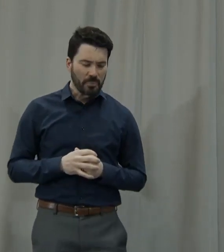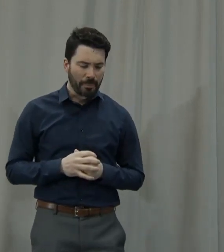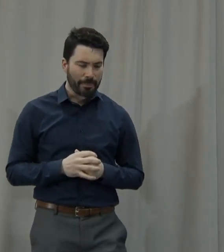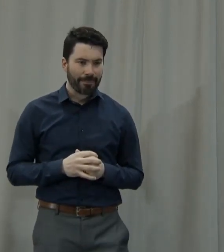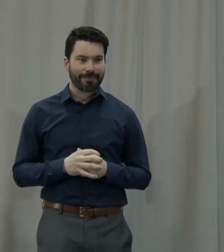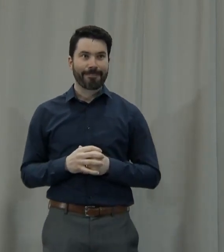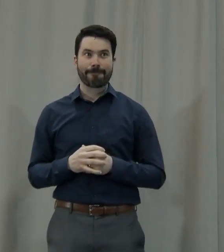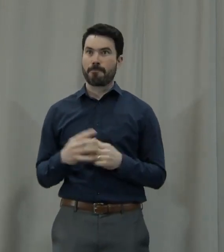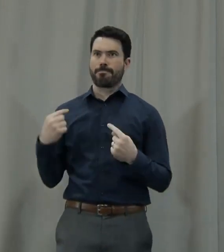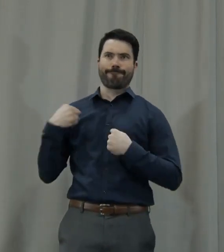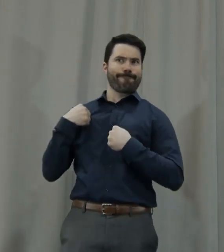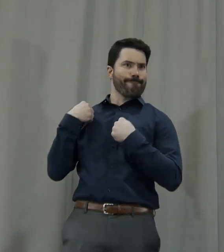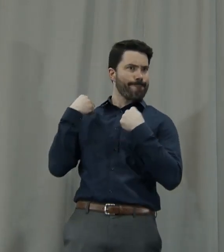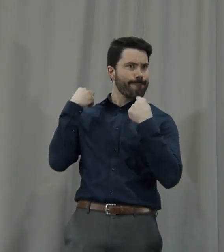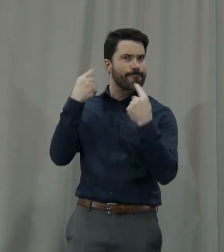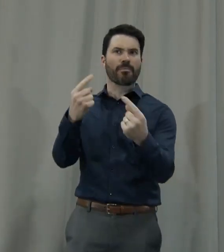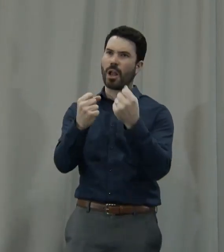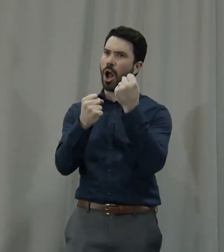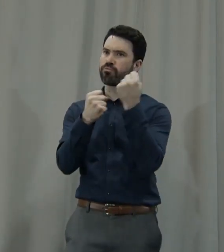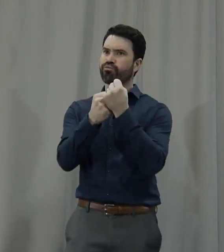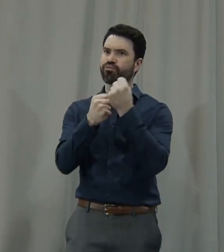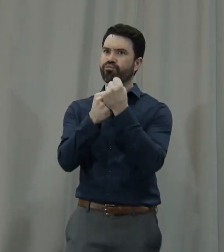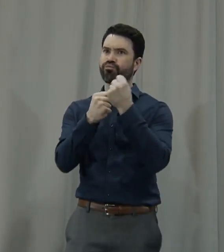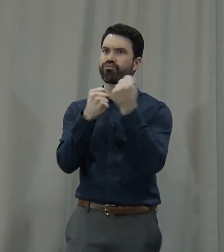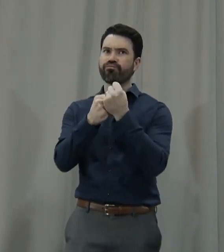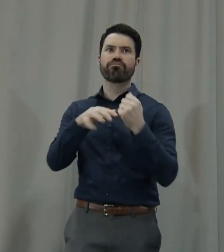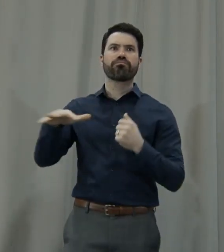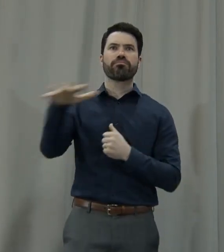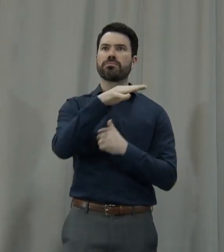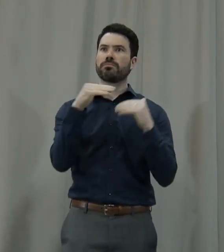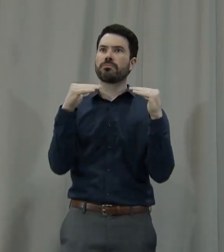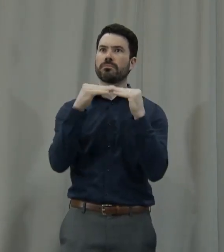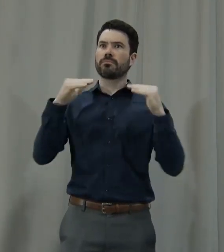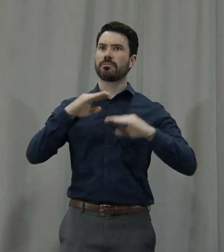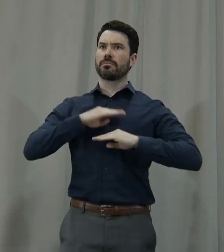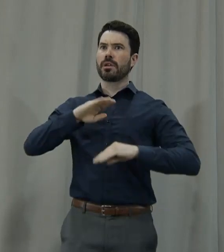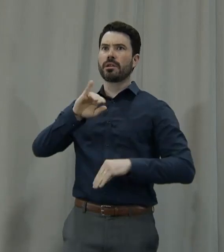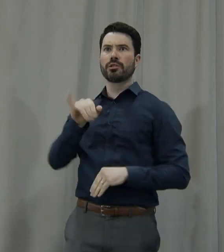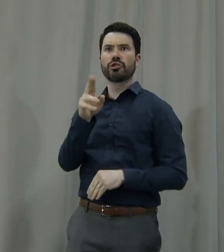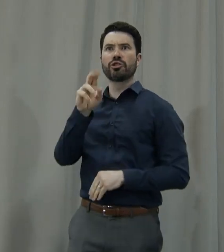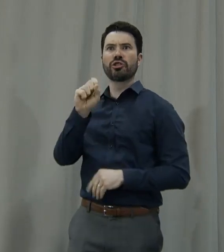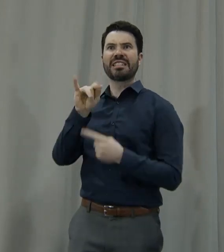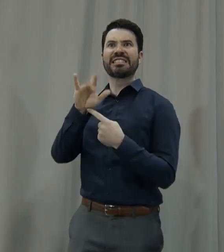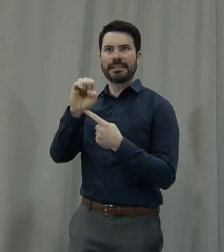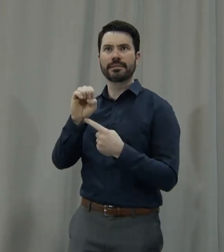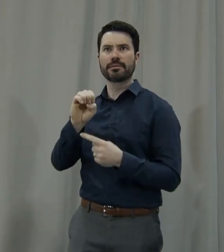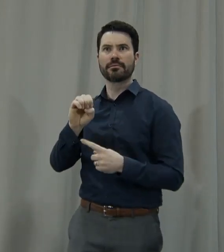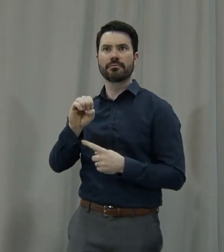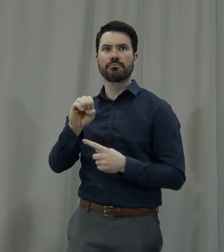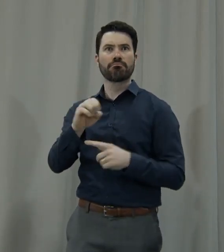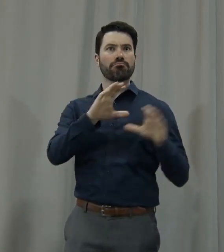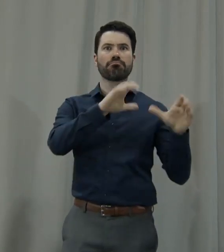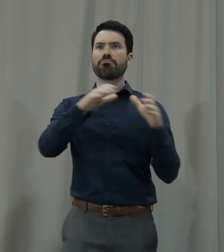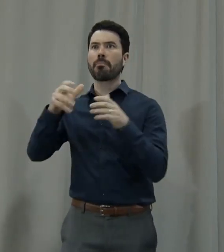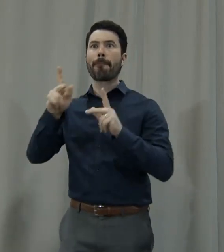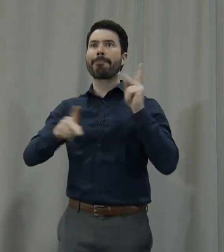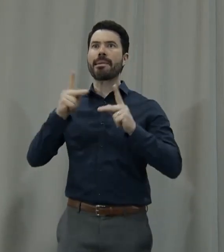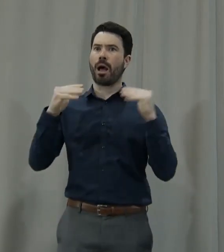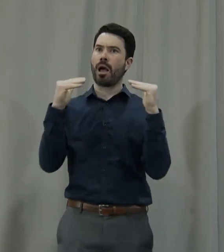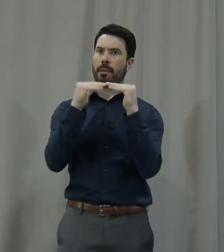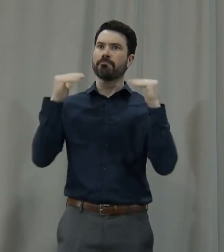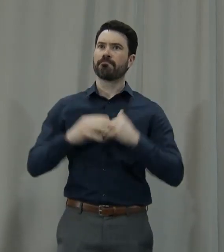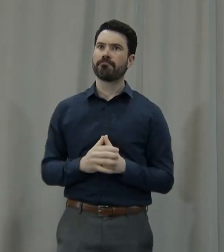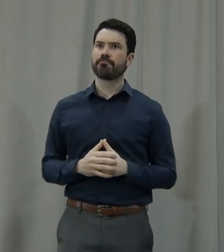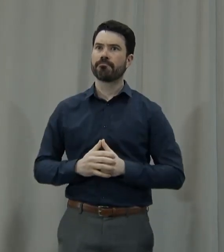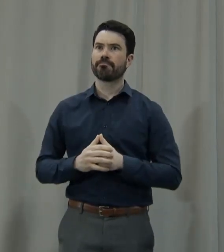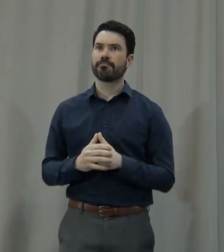As a lifelong advocate for social justice and racial equity, it's rare I get to be in a